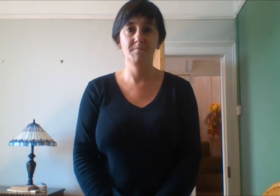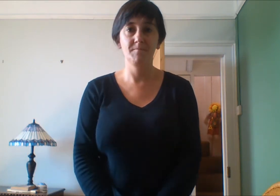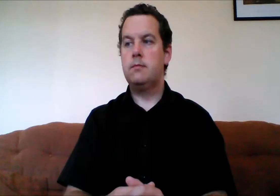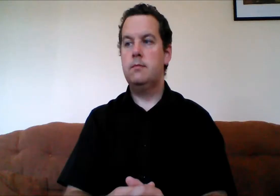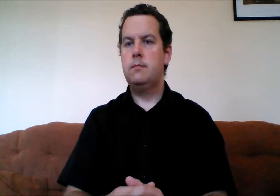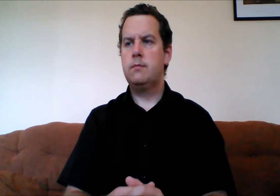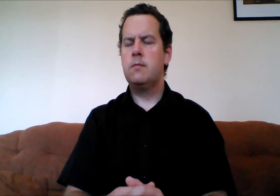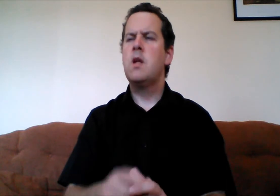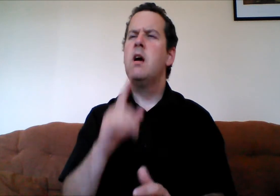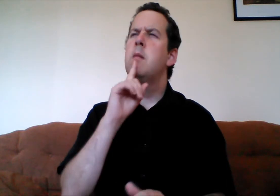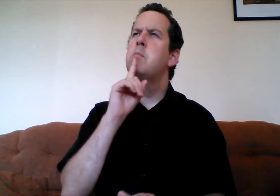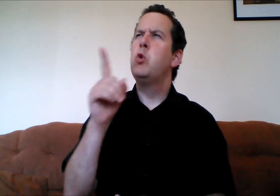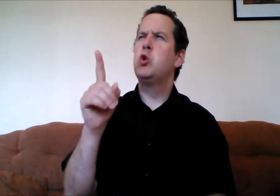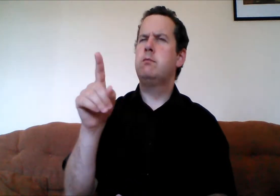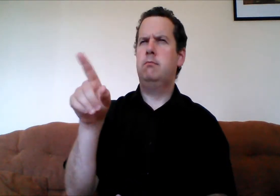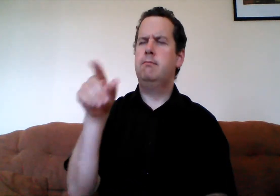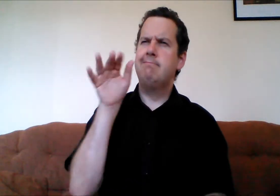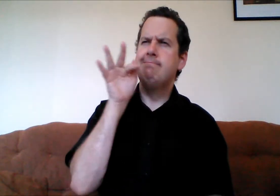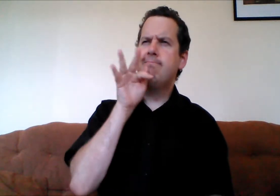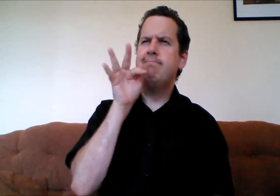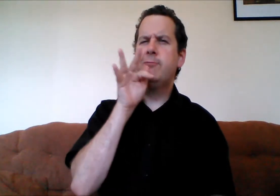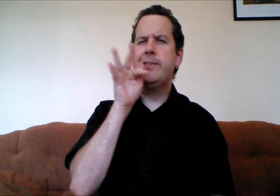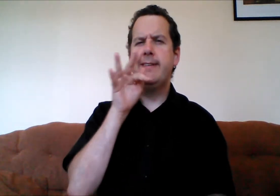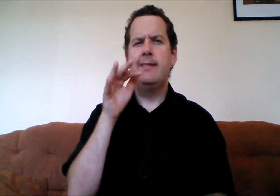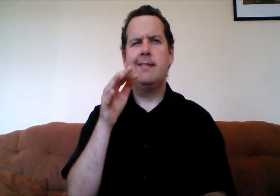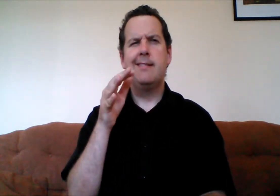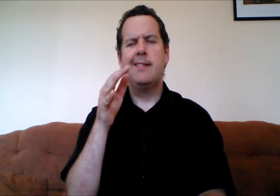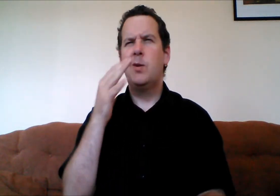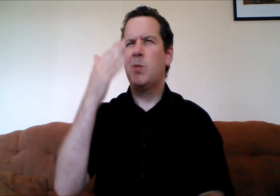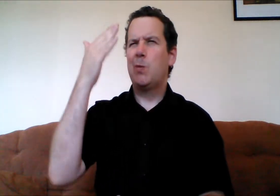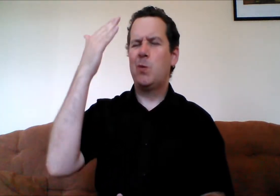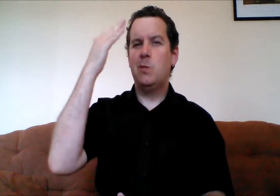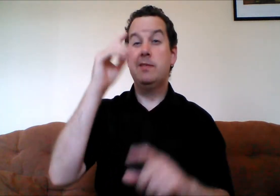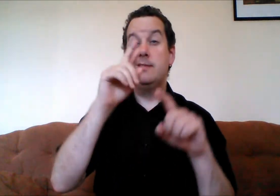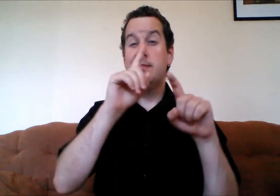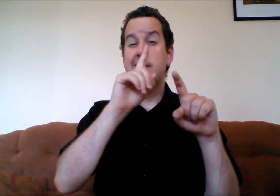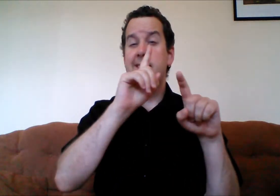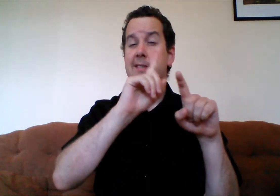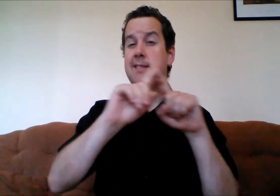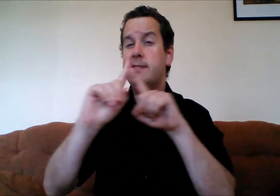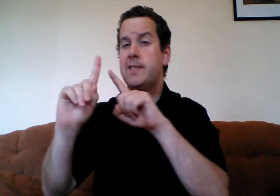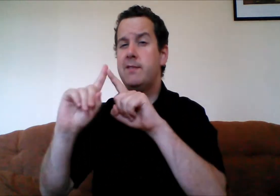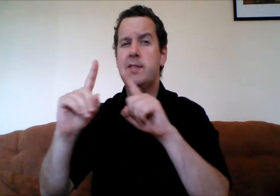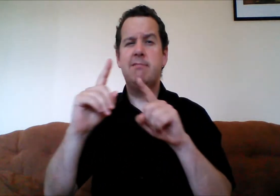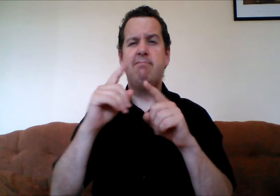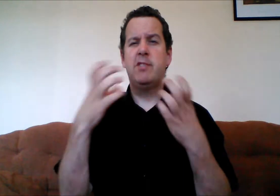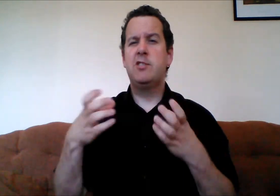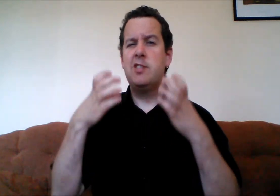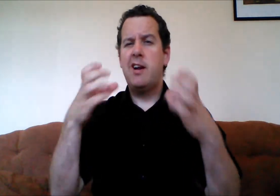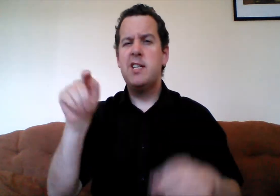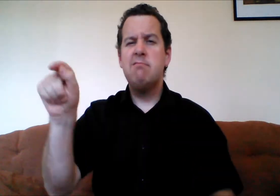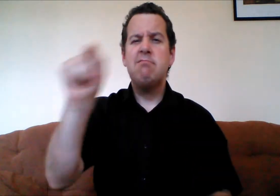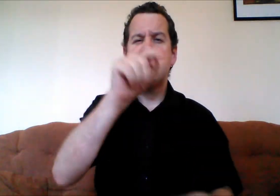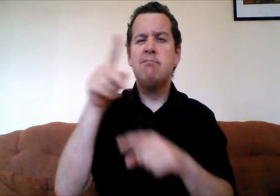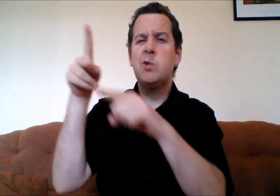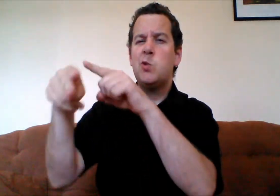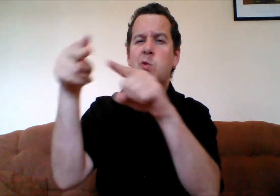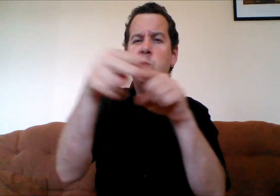Isn't it strange, Gerrie, that of all the things that come to the limelight, suffering cuts, we hear about Down syndrome, we